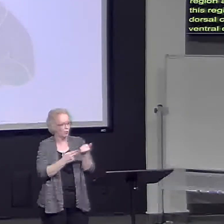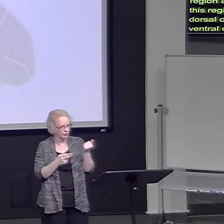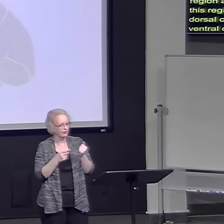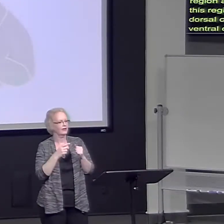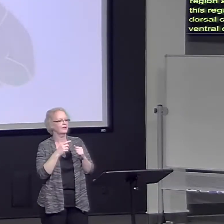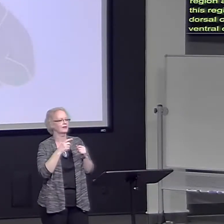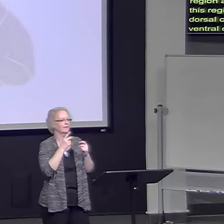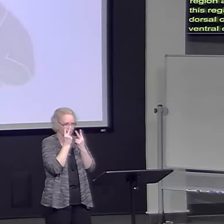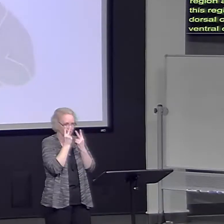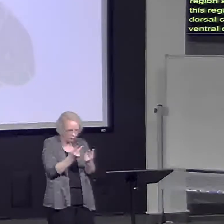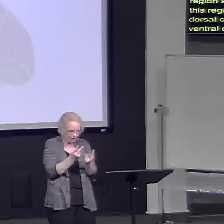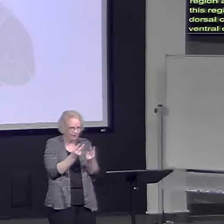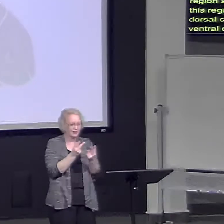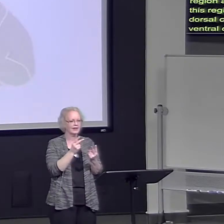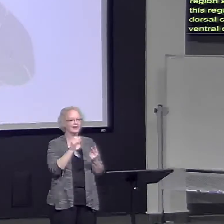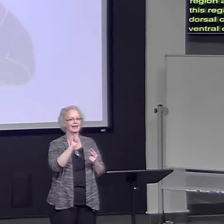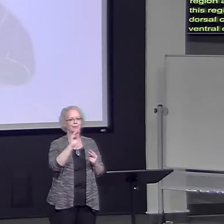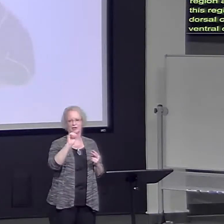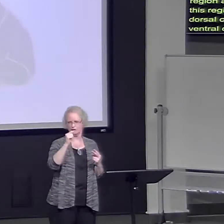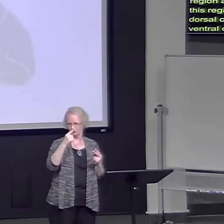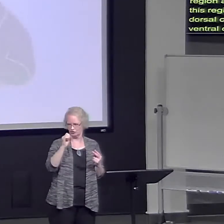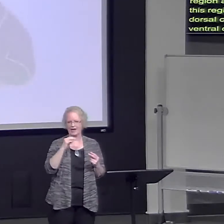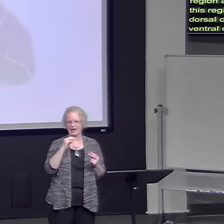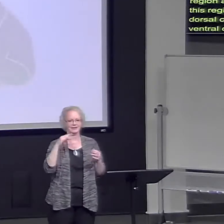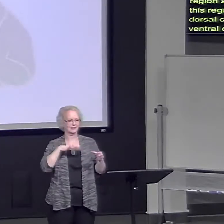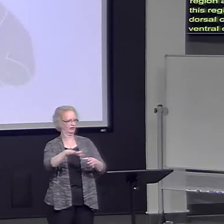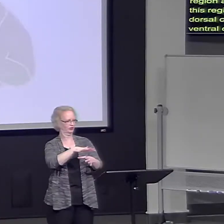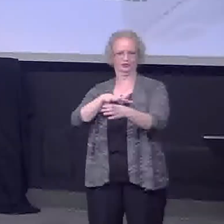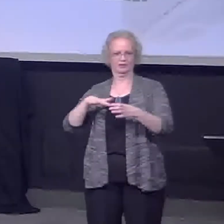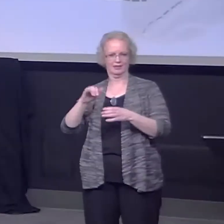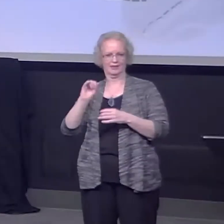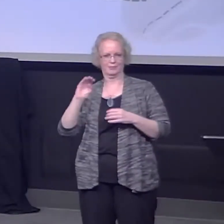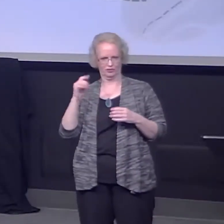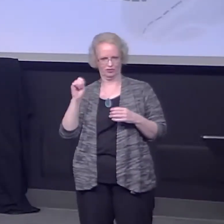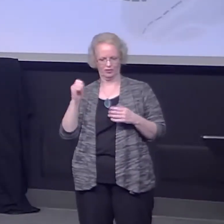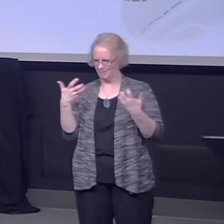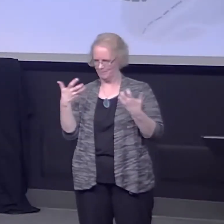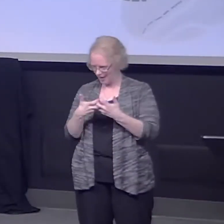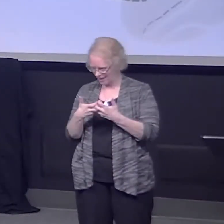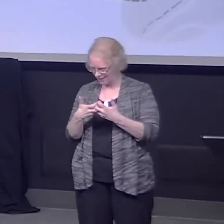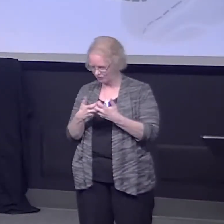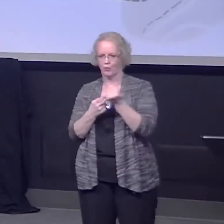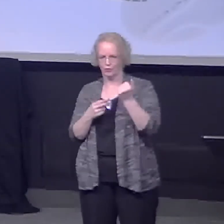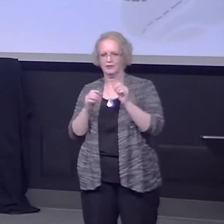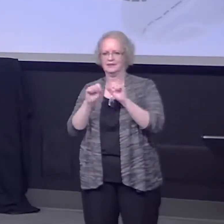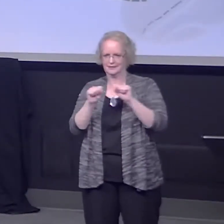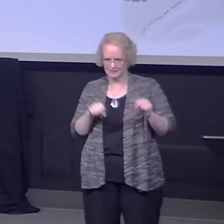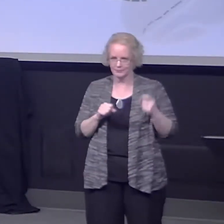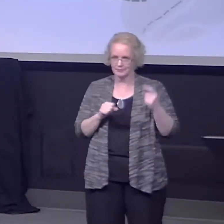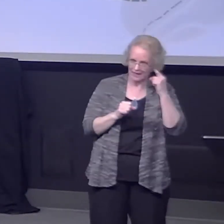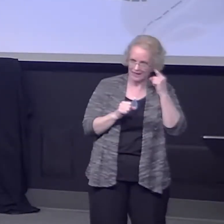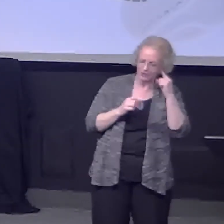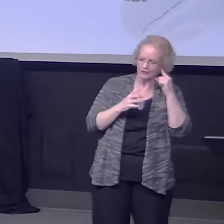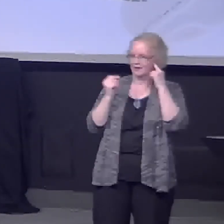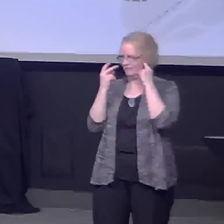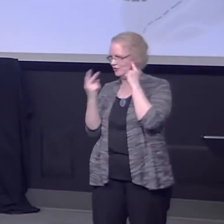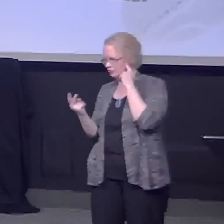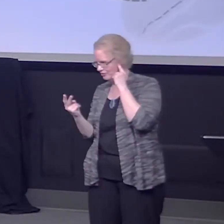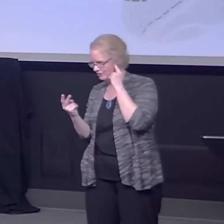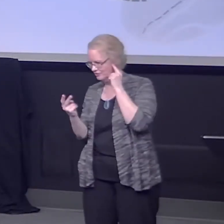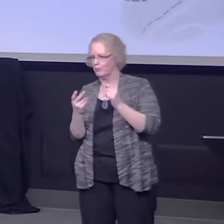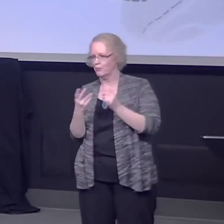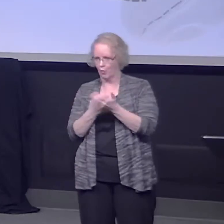memory. So again, there was this match between the two systems projecting from these early sensory